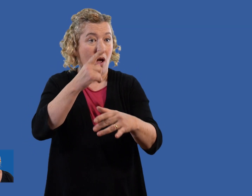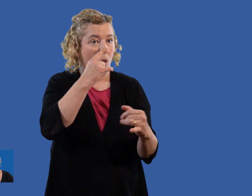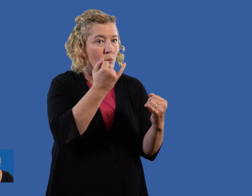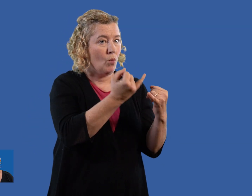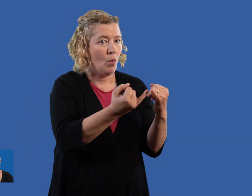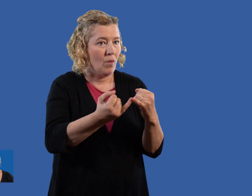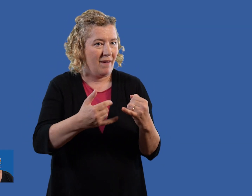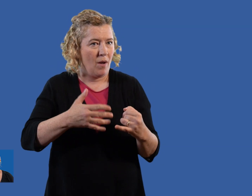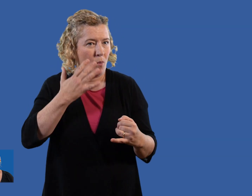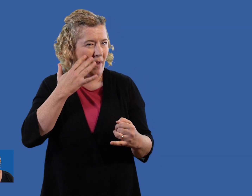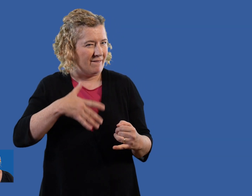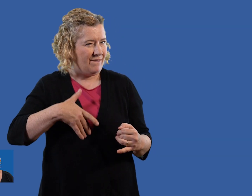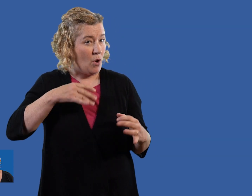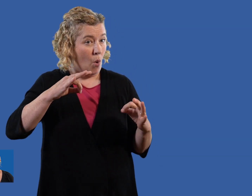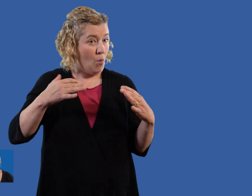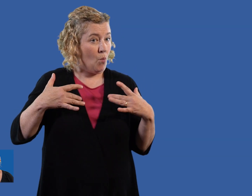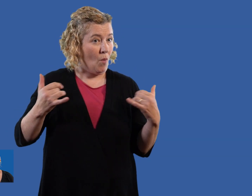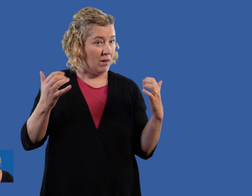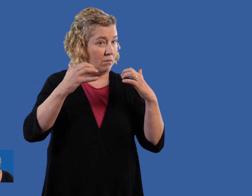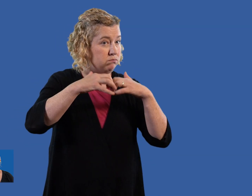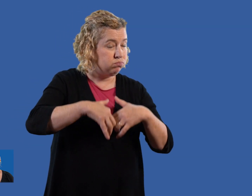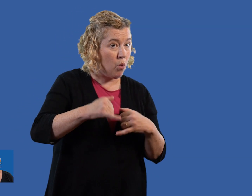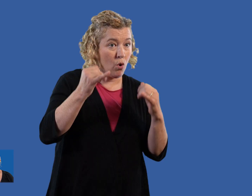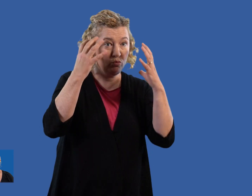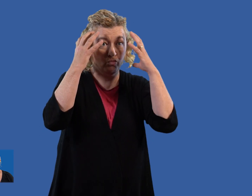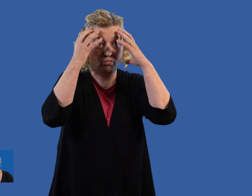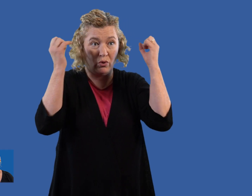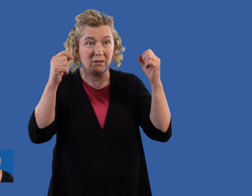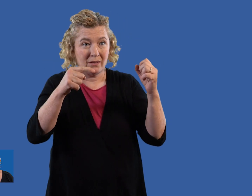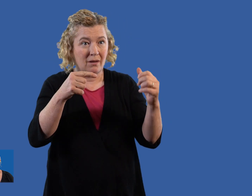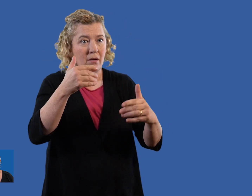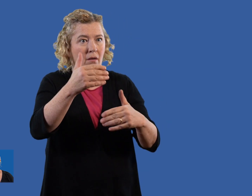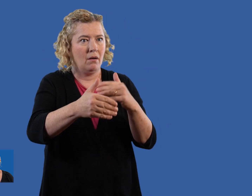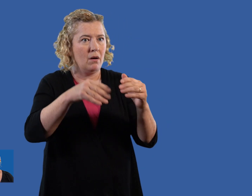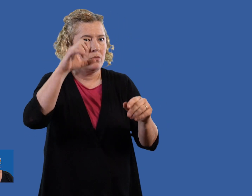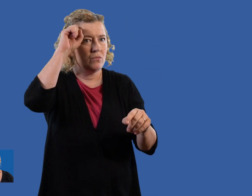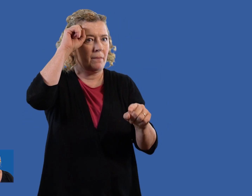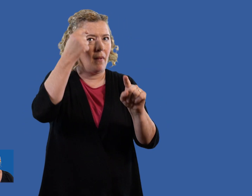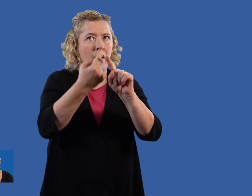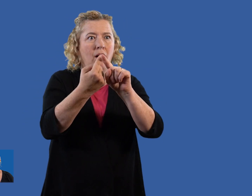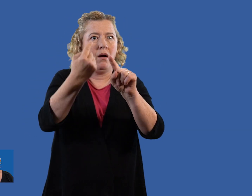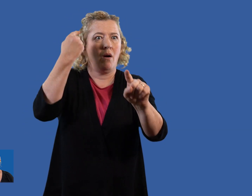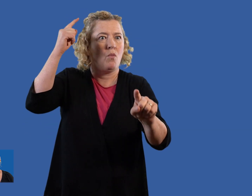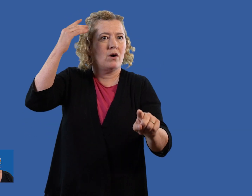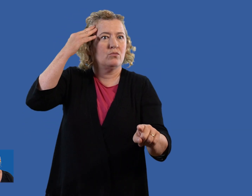stressed in general, or when you come across reminders of actually what you went through.